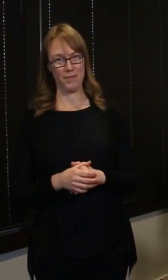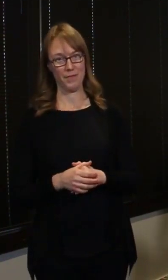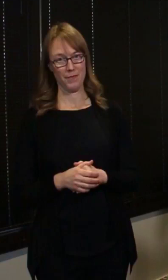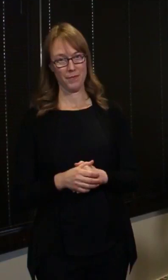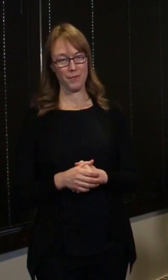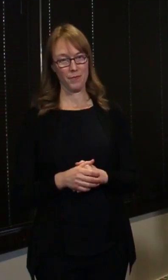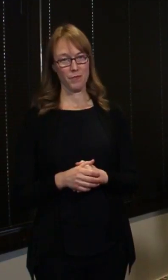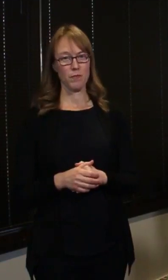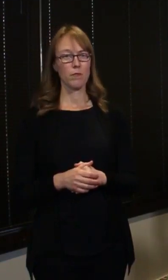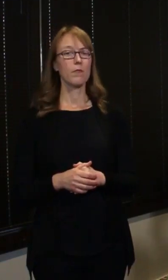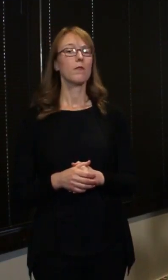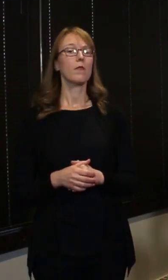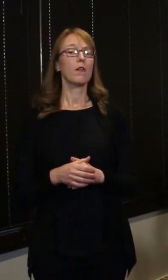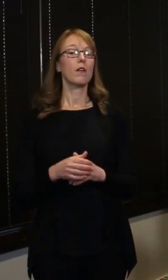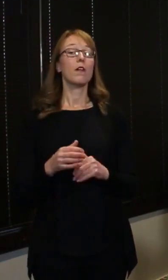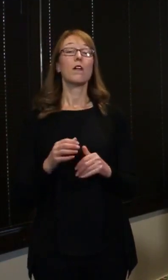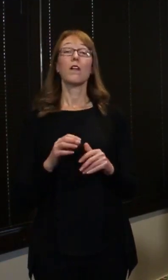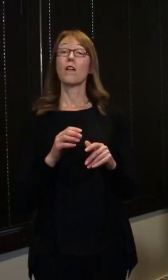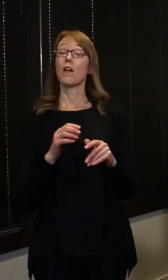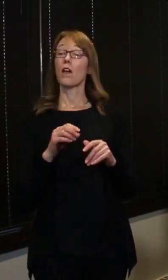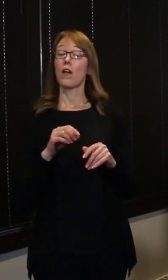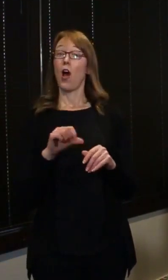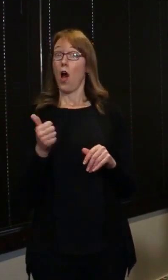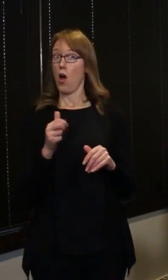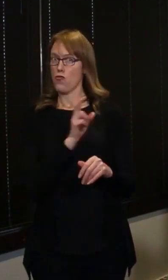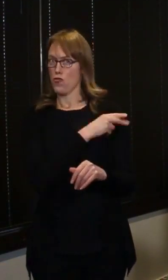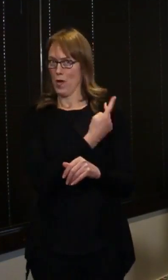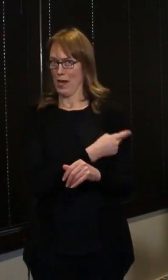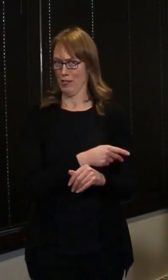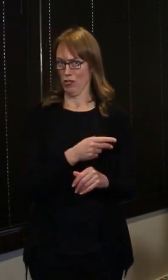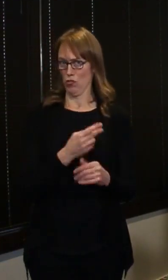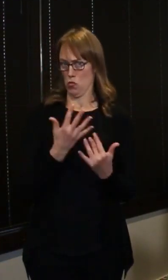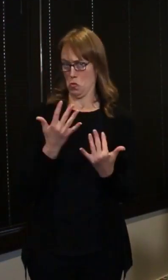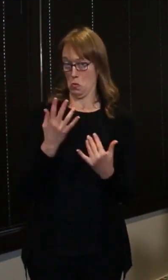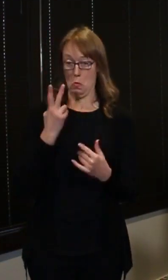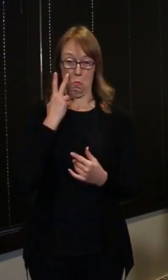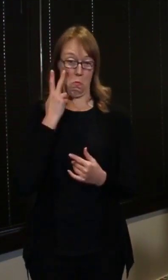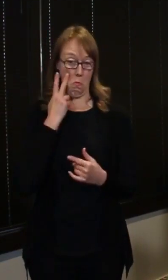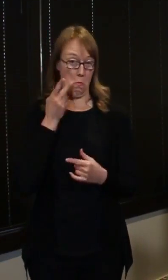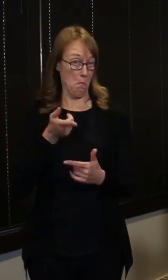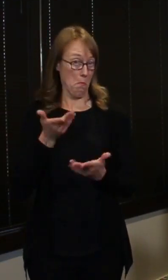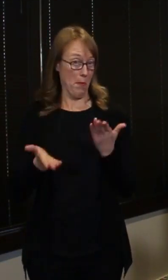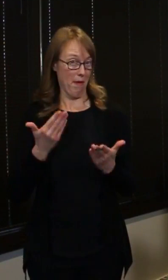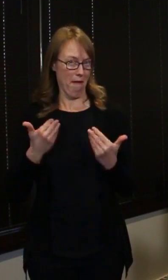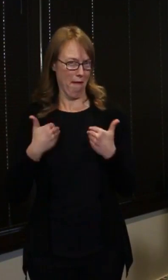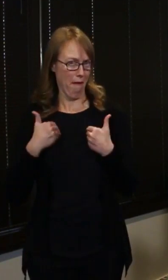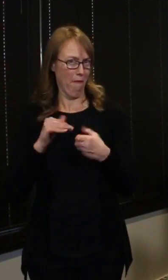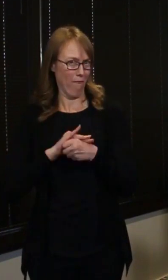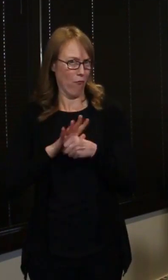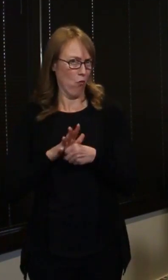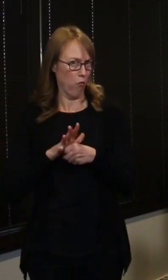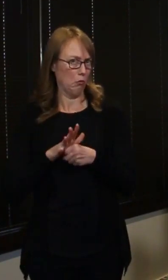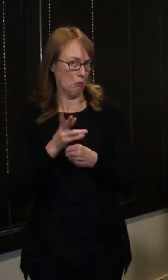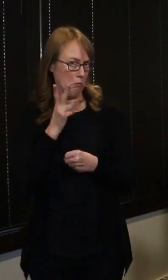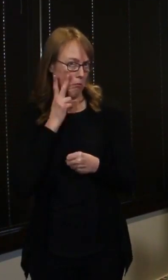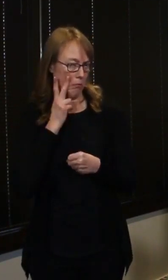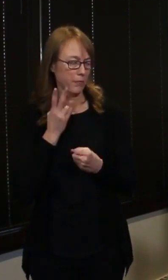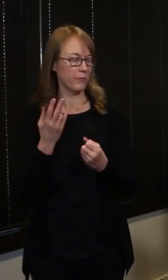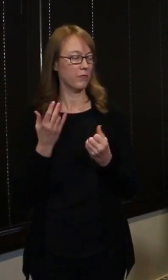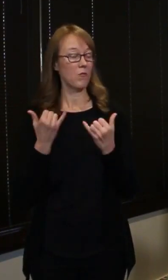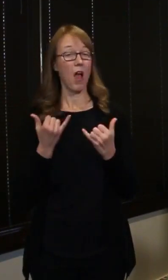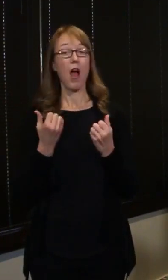suspected COVID patients. Again, those are patients who are waiting for a test result to come back. Today we're reporting 44